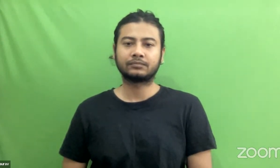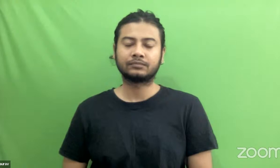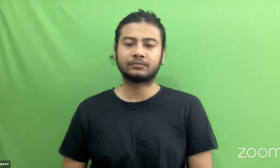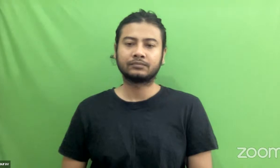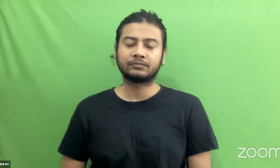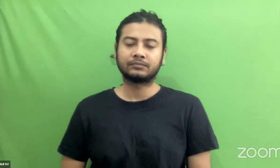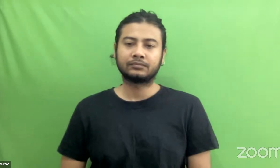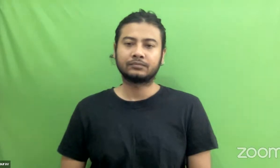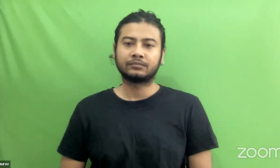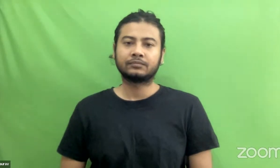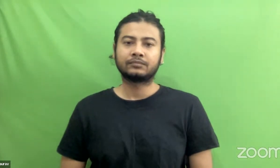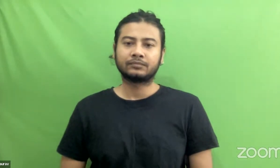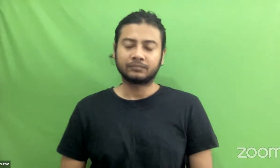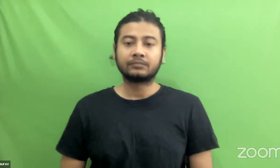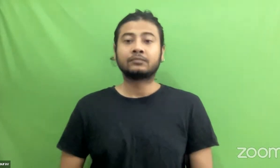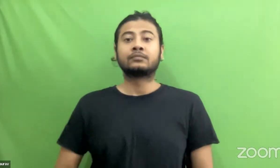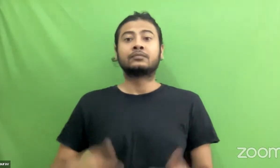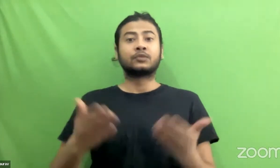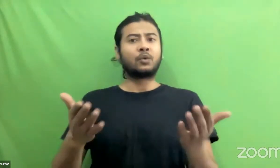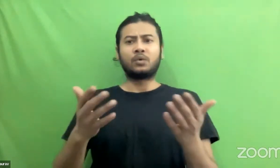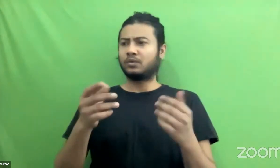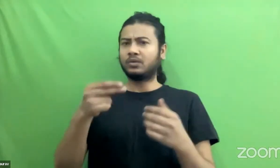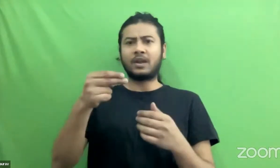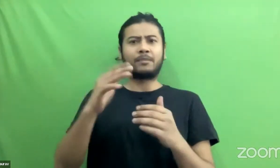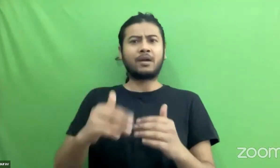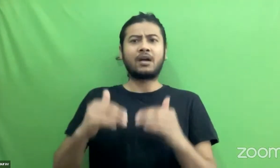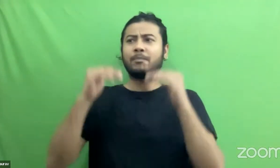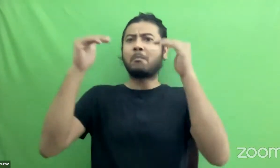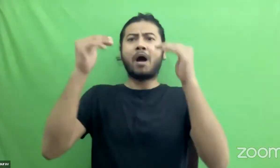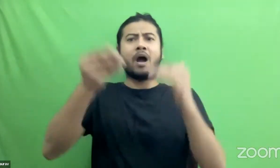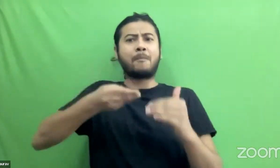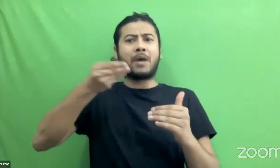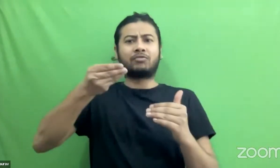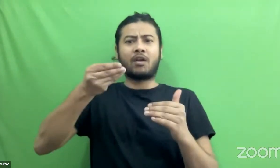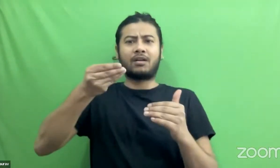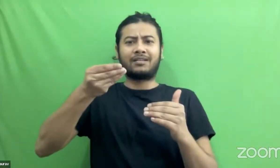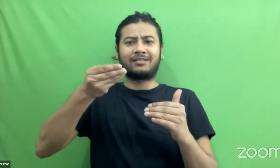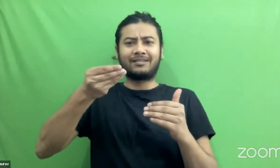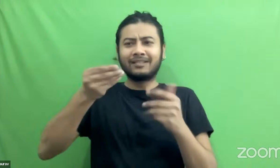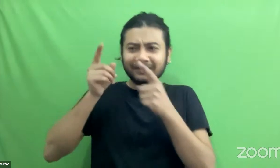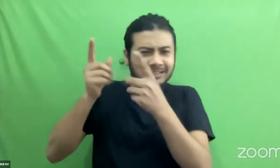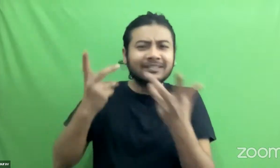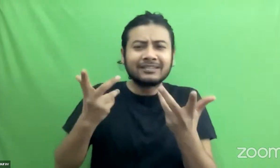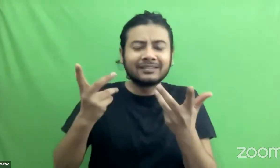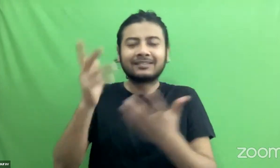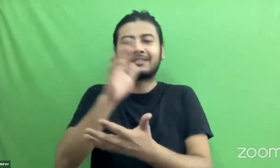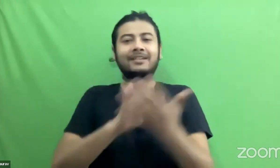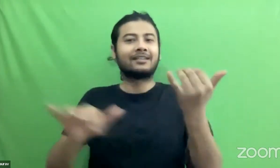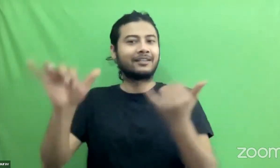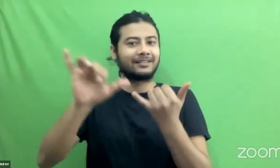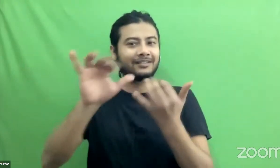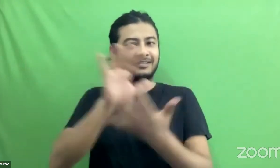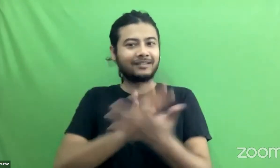So what is this Mahamantra? Hare Krishna, Krishna Krishna, Hare Hare, Hare